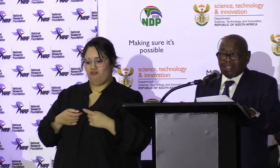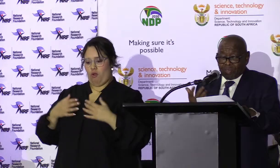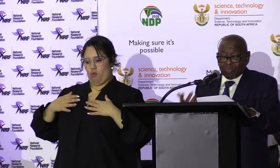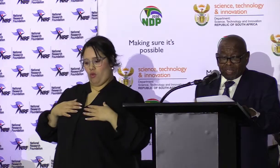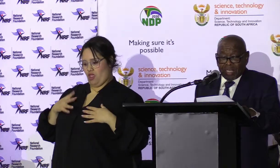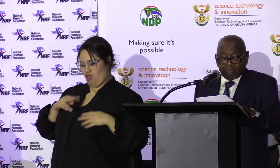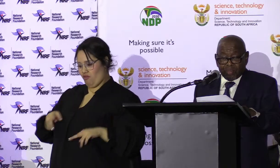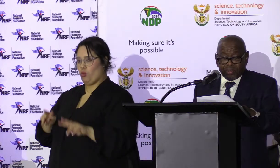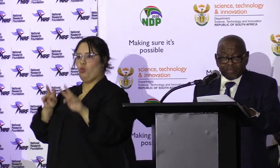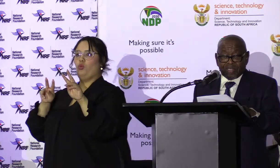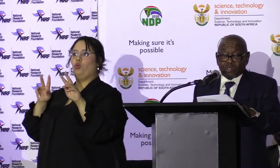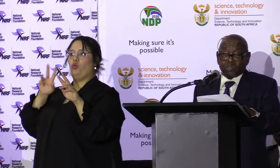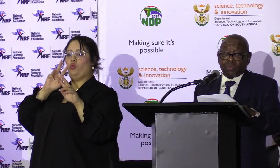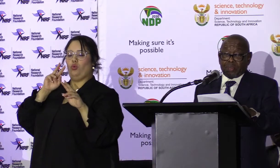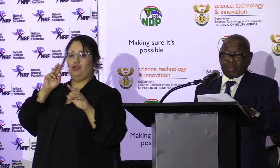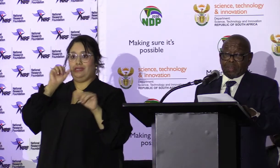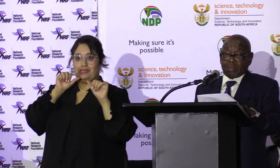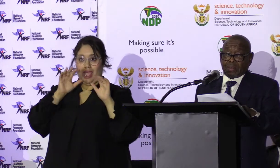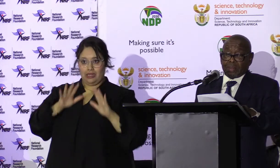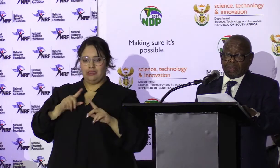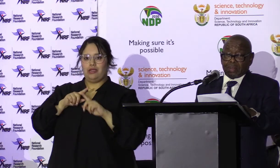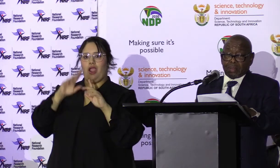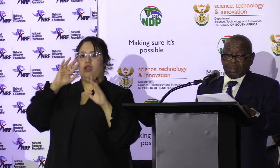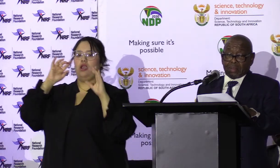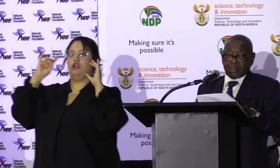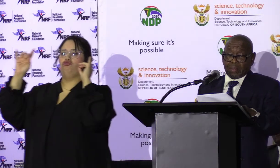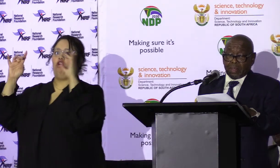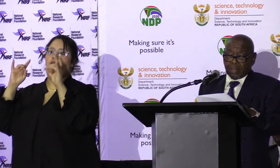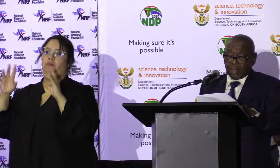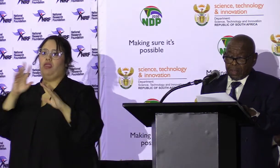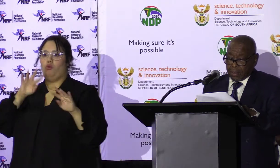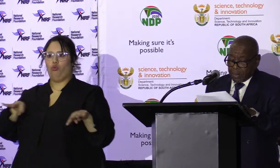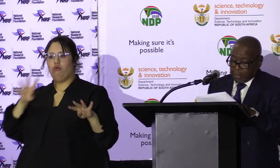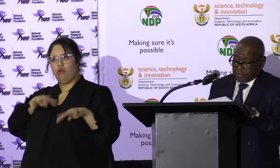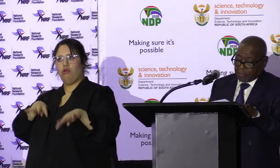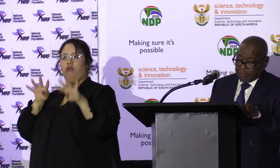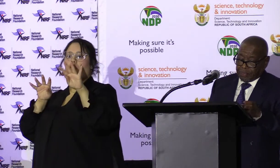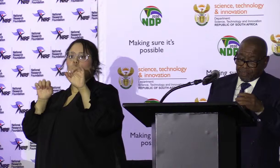scientists and from the standpoint of astronomy.